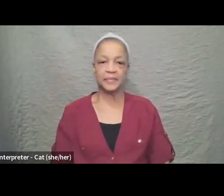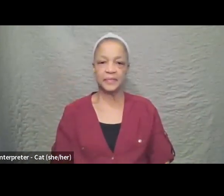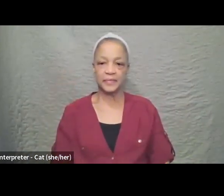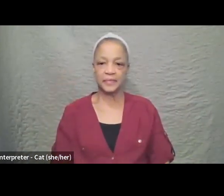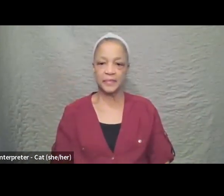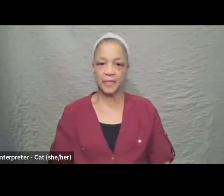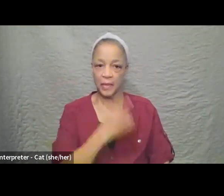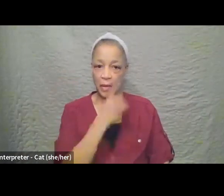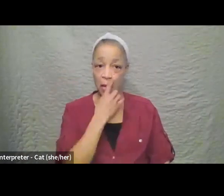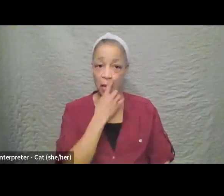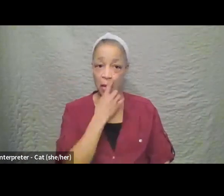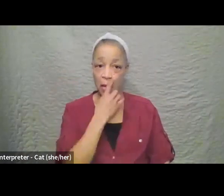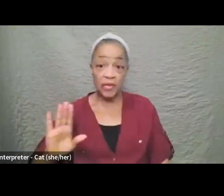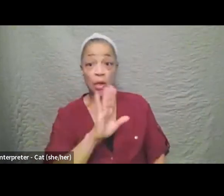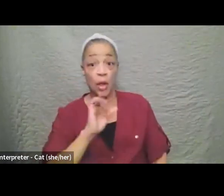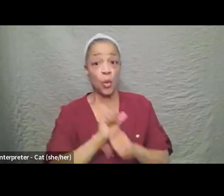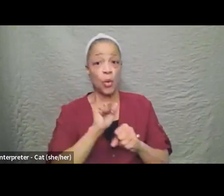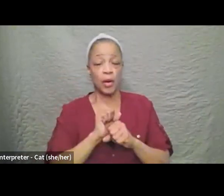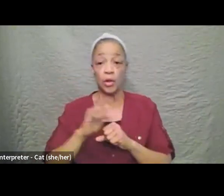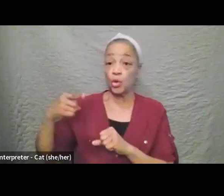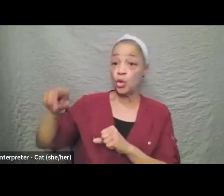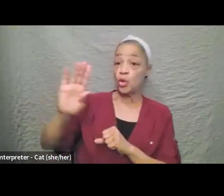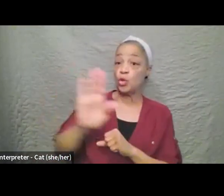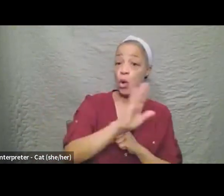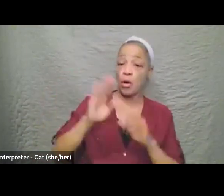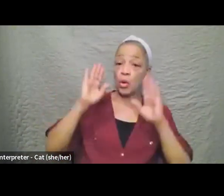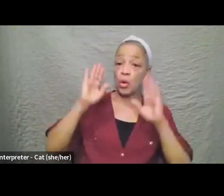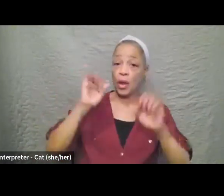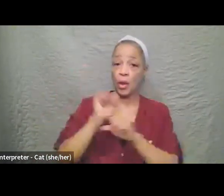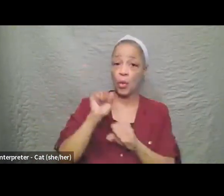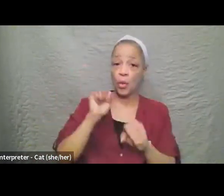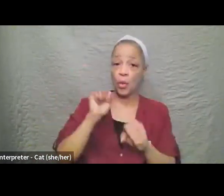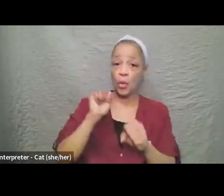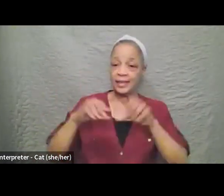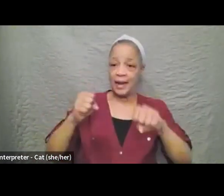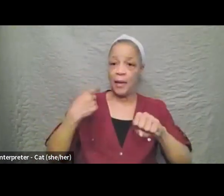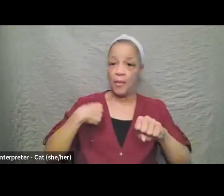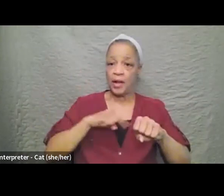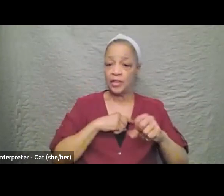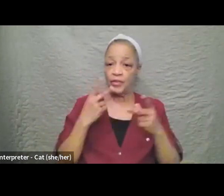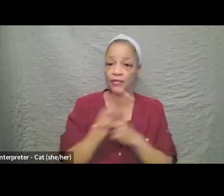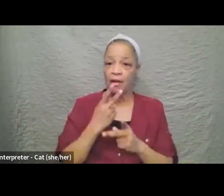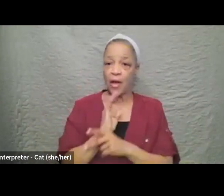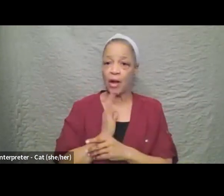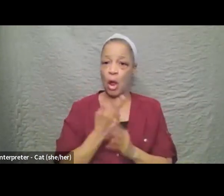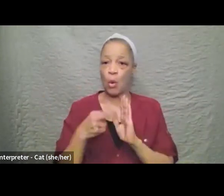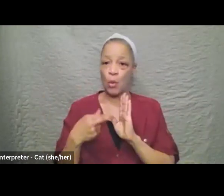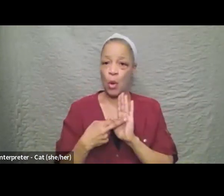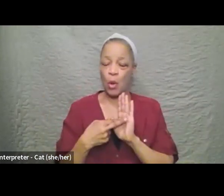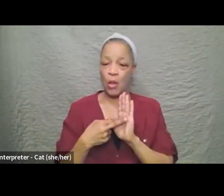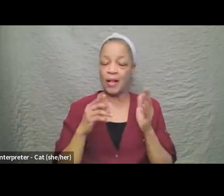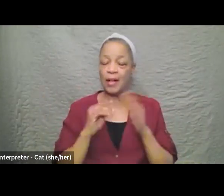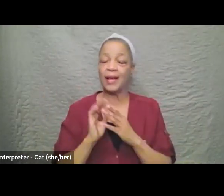Their work and your great work in the field has better enabled us to figure out our role and position in the